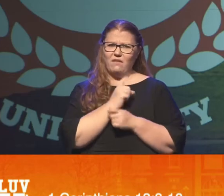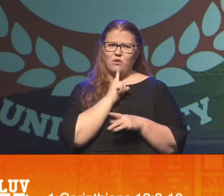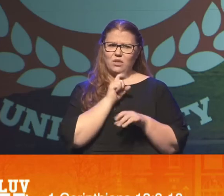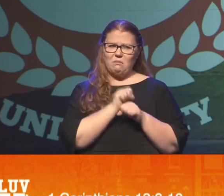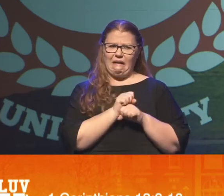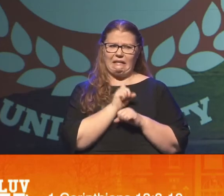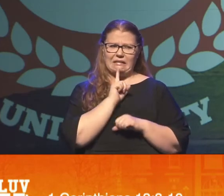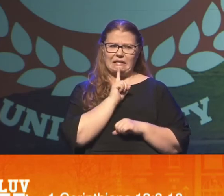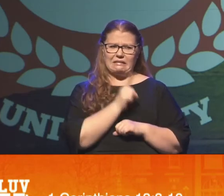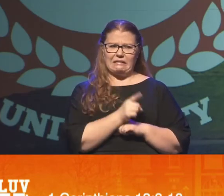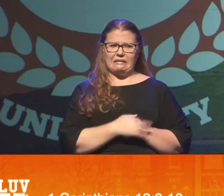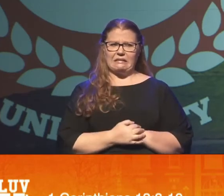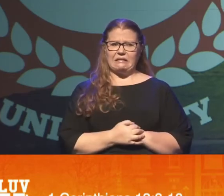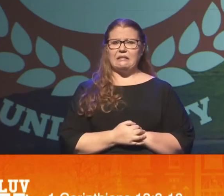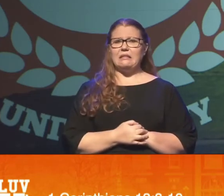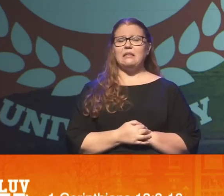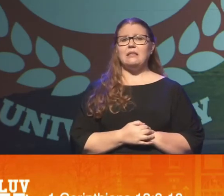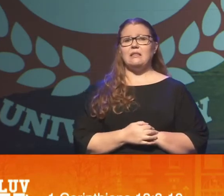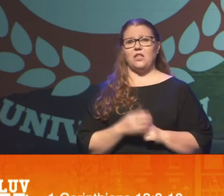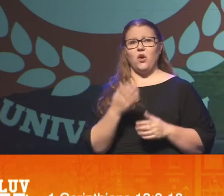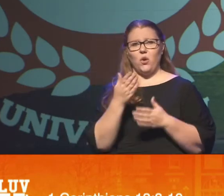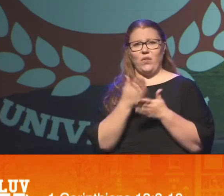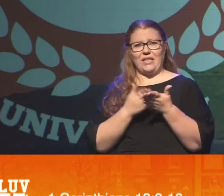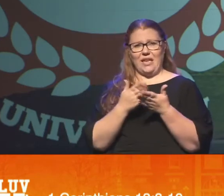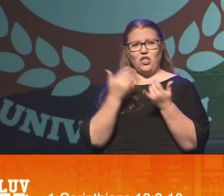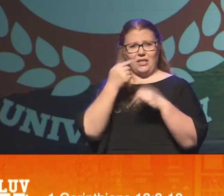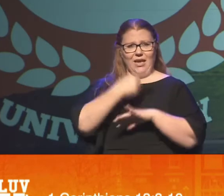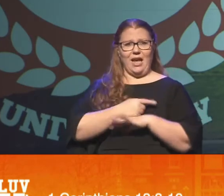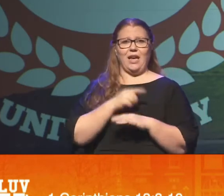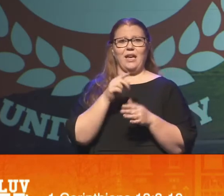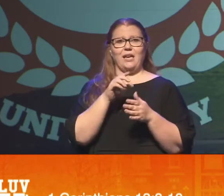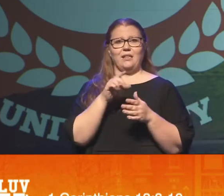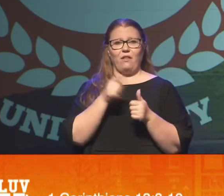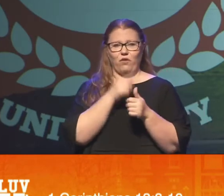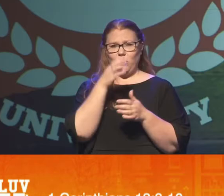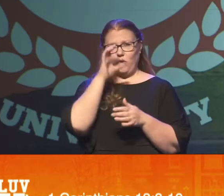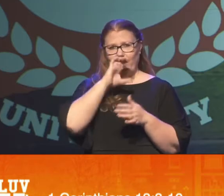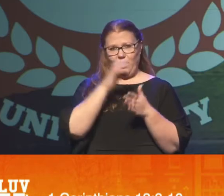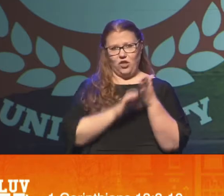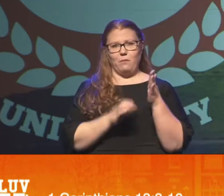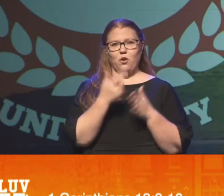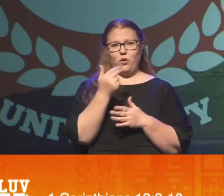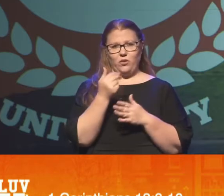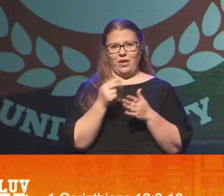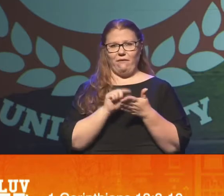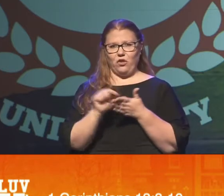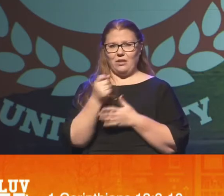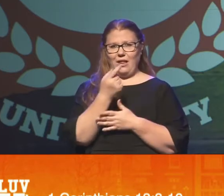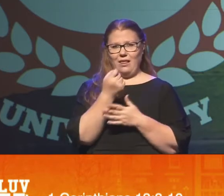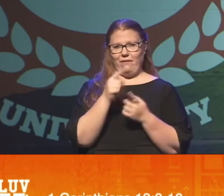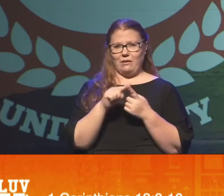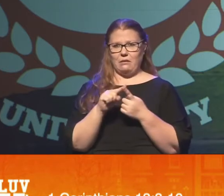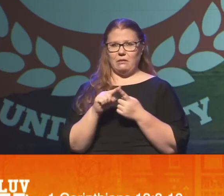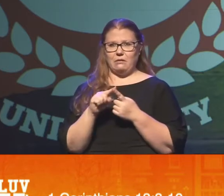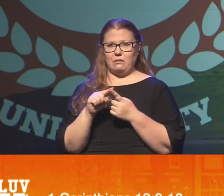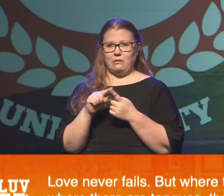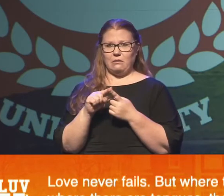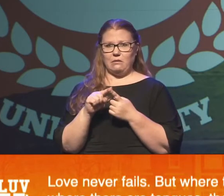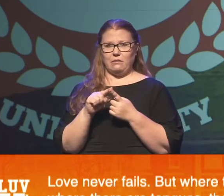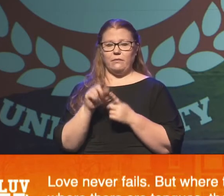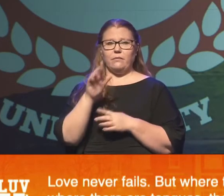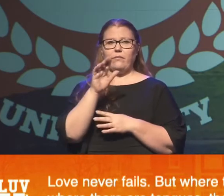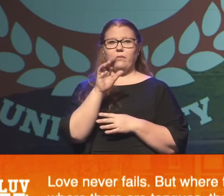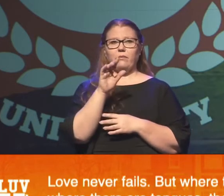is. So our section today is 1 Corinthians 13, 8 through 10. I'm going to read it. It's on the screens. Love